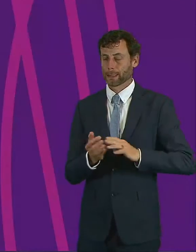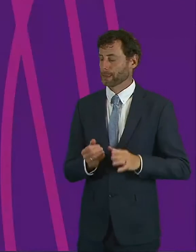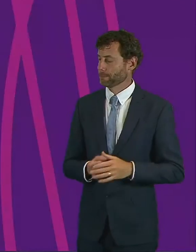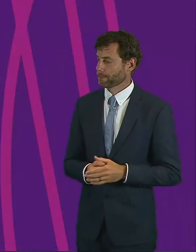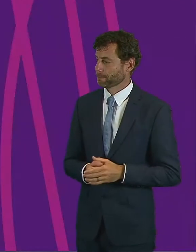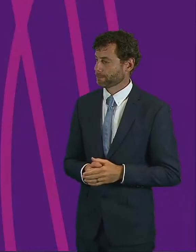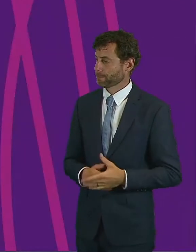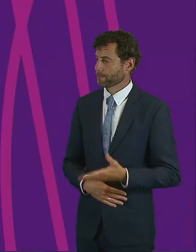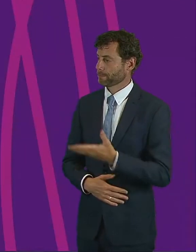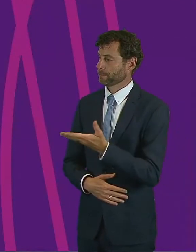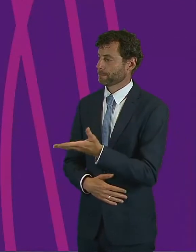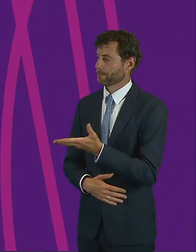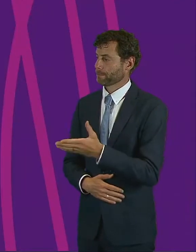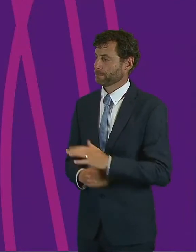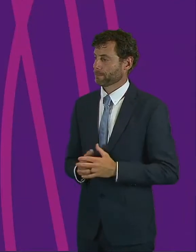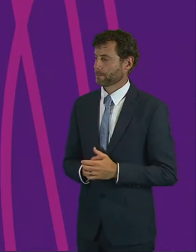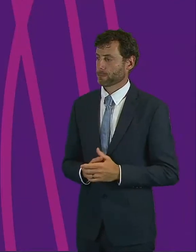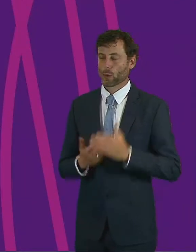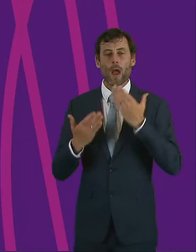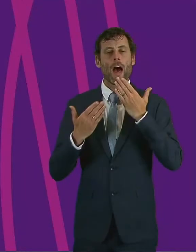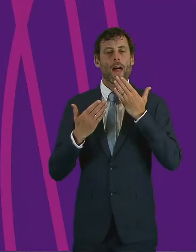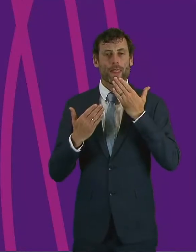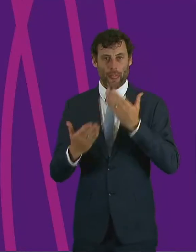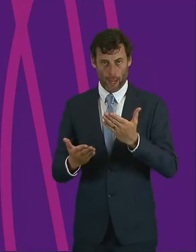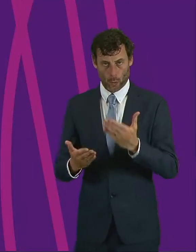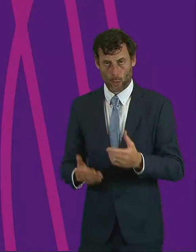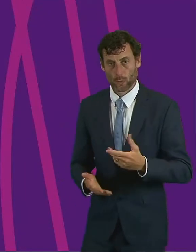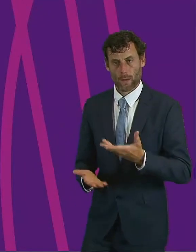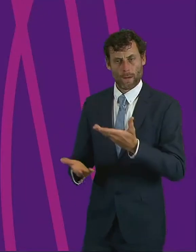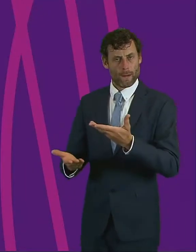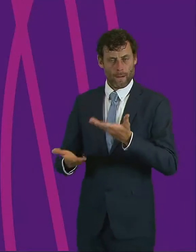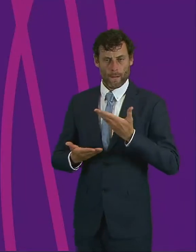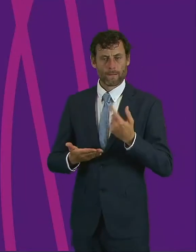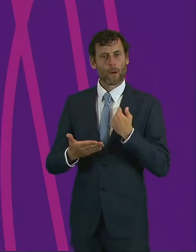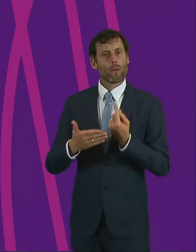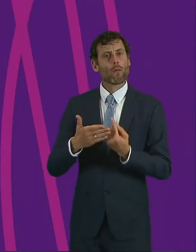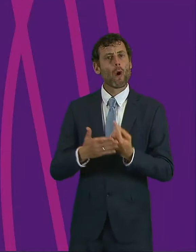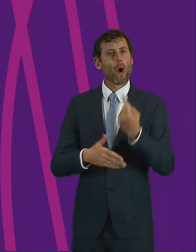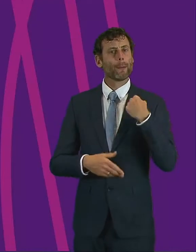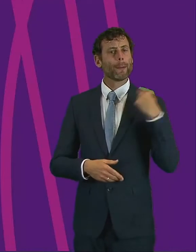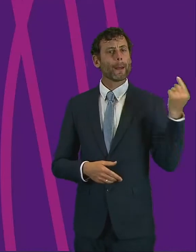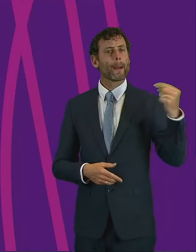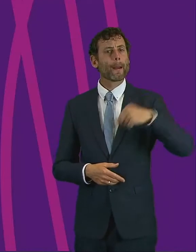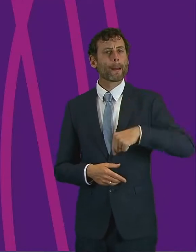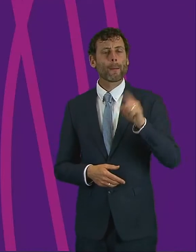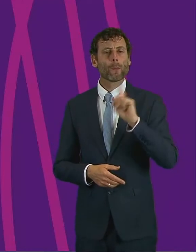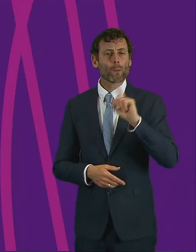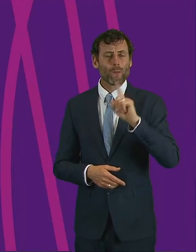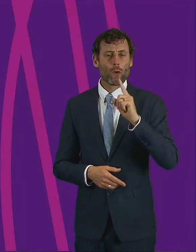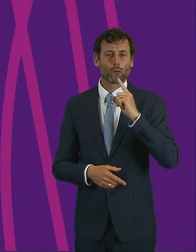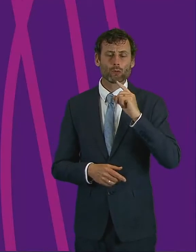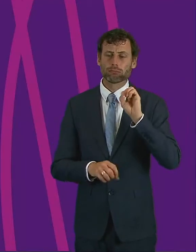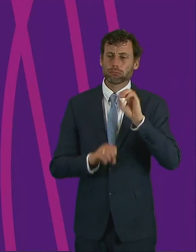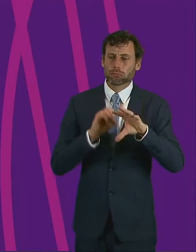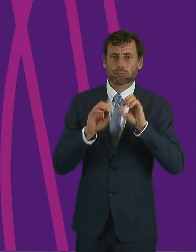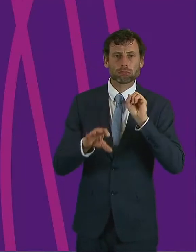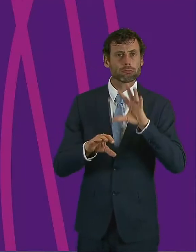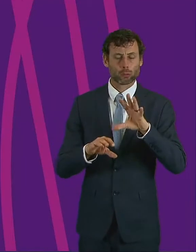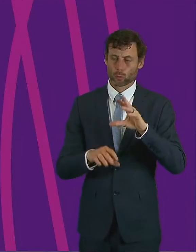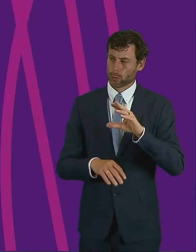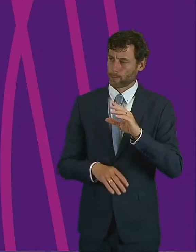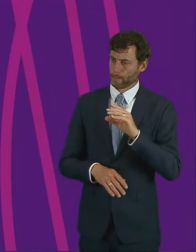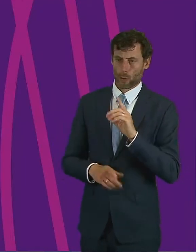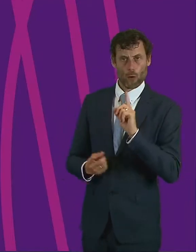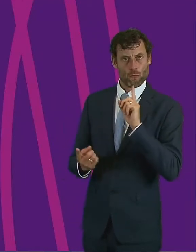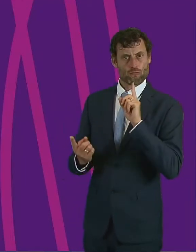opportunity. Initial response to the Chancellor of the Exchequer's economic update yesterday. And can I start by